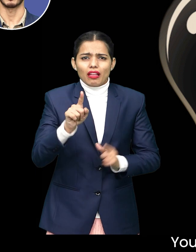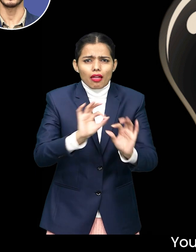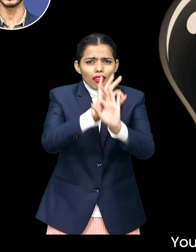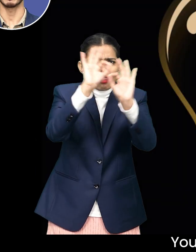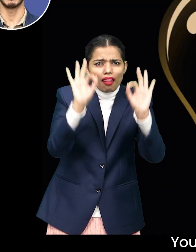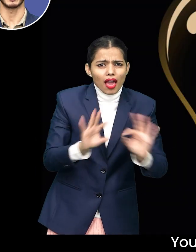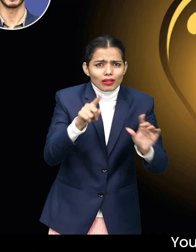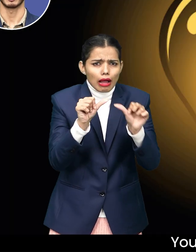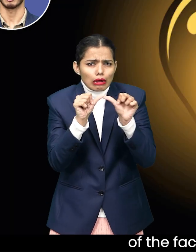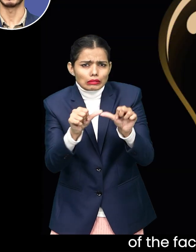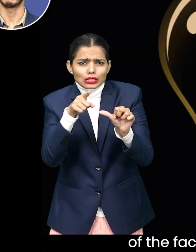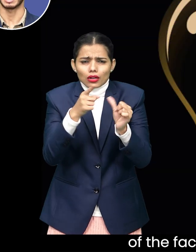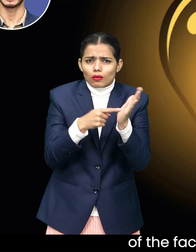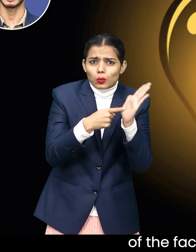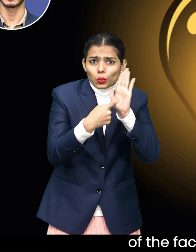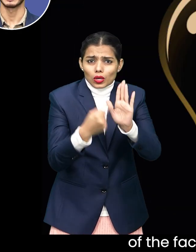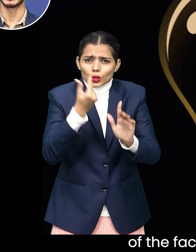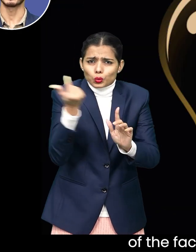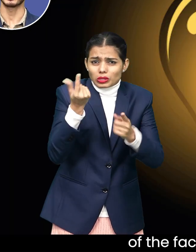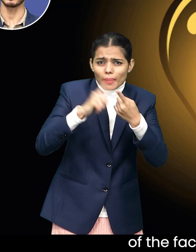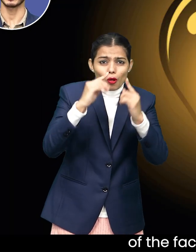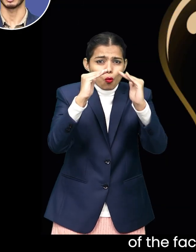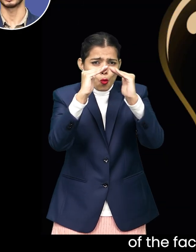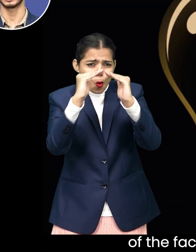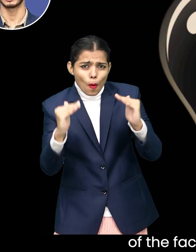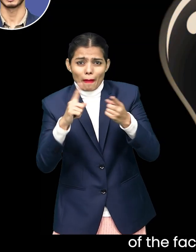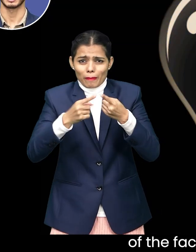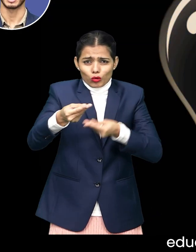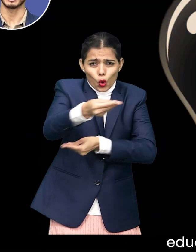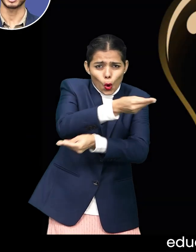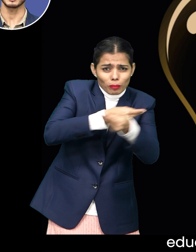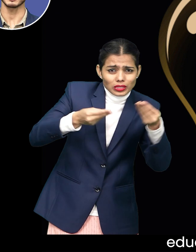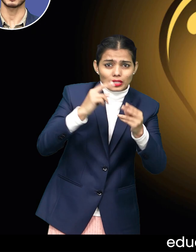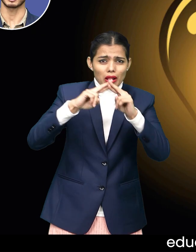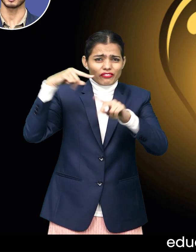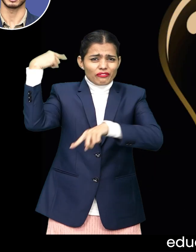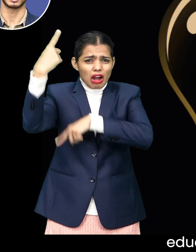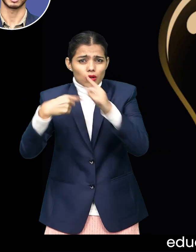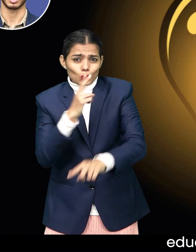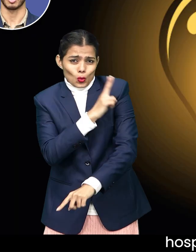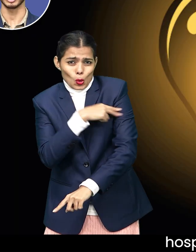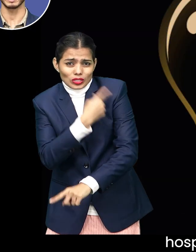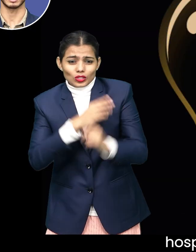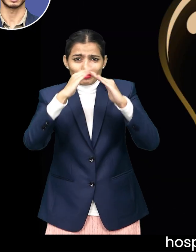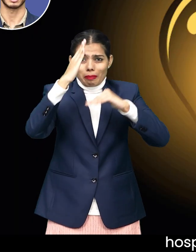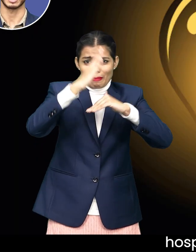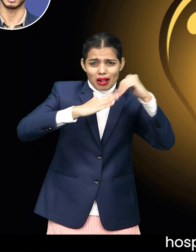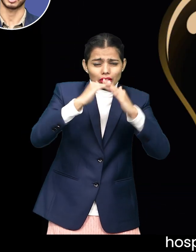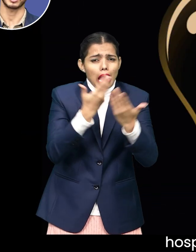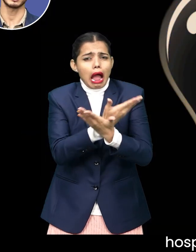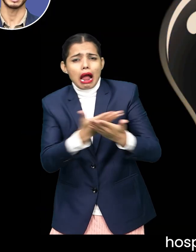You are already aware of the fact that it is used in houses, educational institutions,